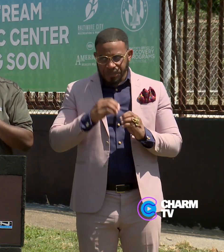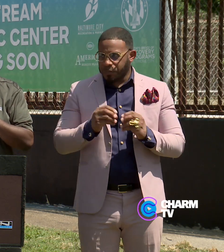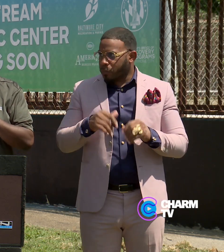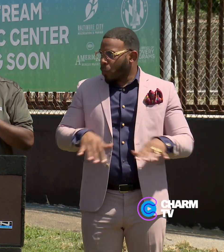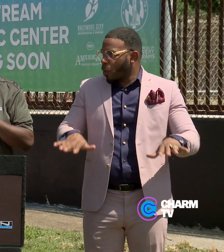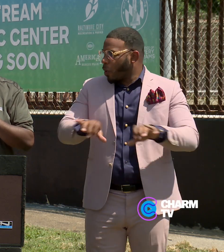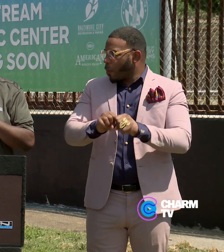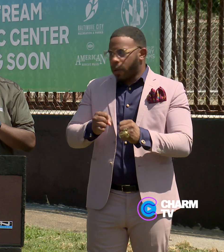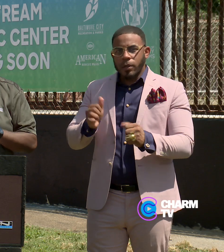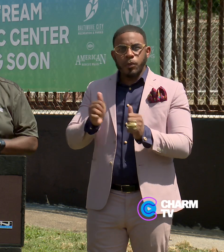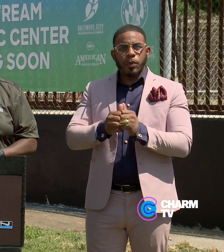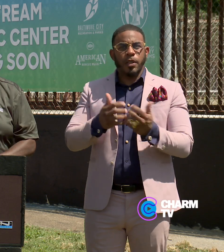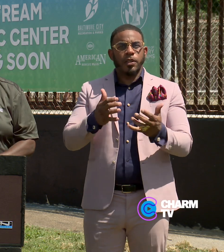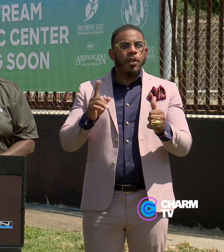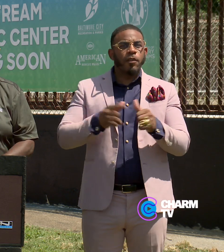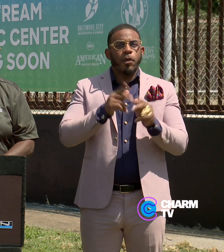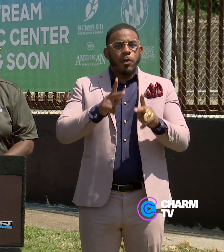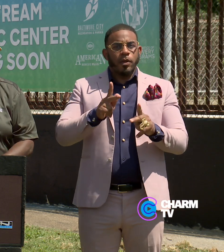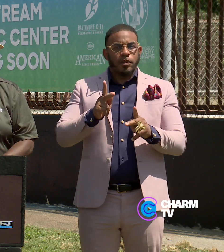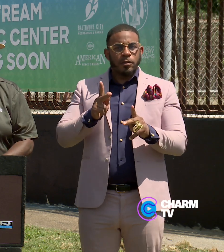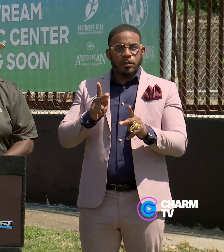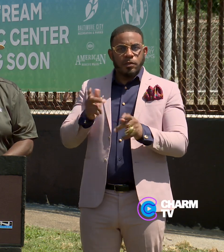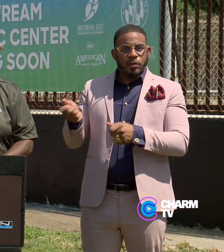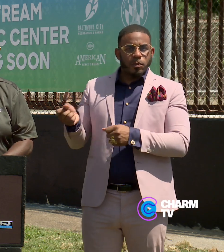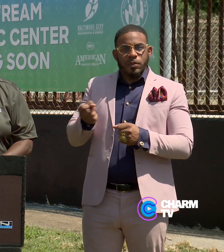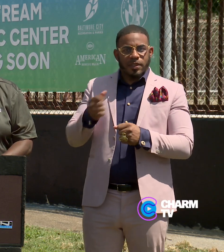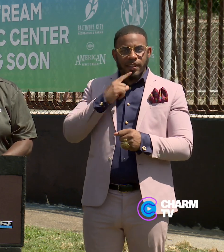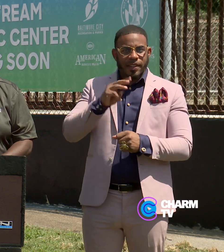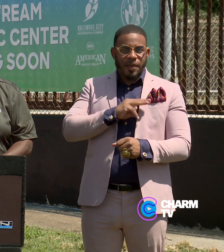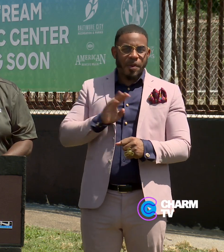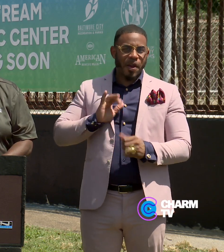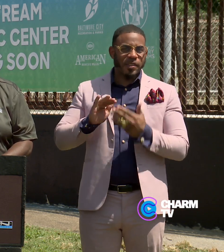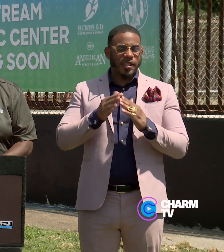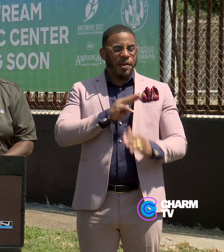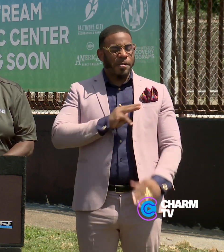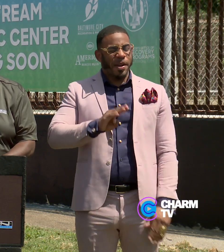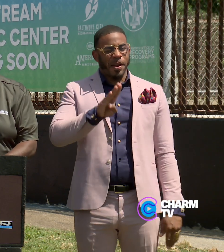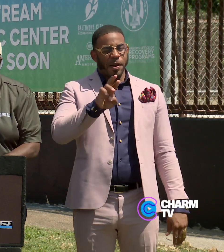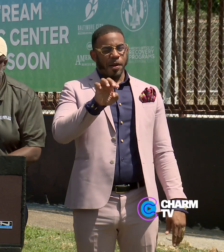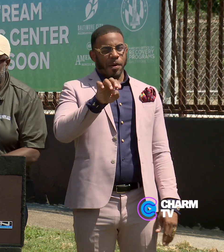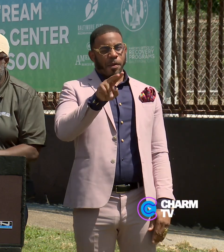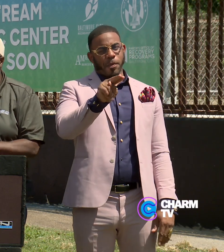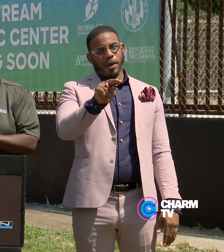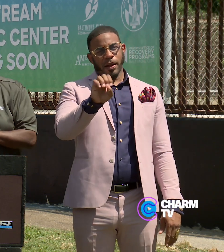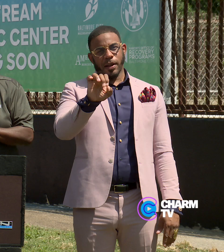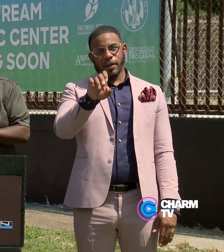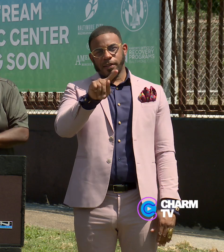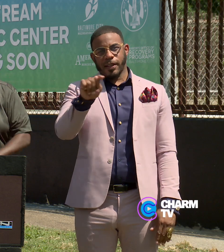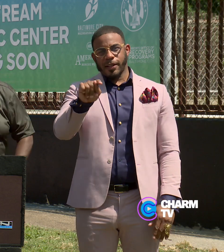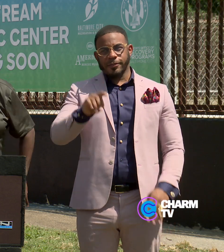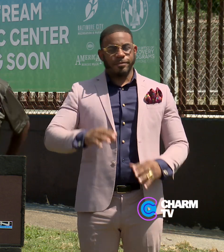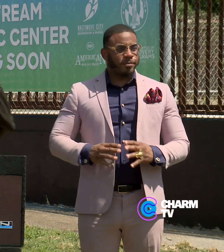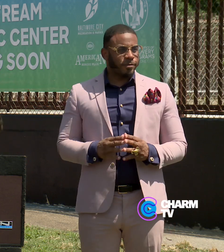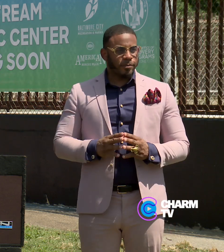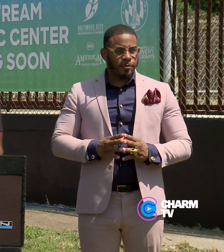groundbreaking with the first person we're gonna come bring up is the mayor of our city, Mayor Brandon Scott.